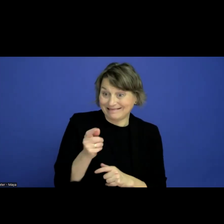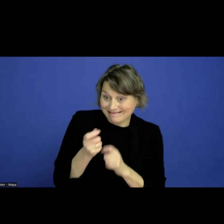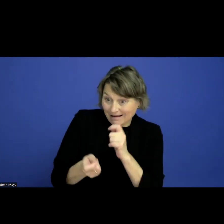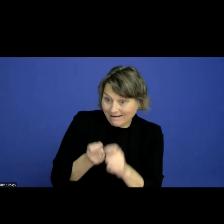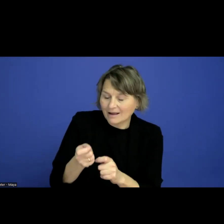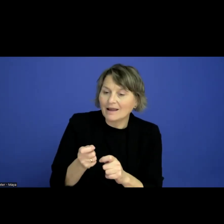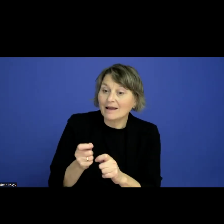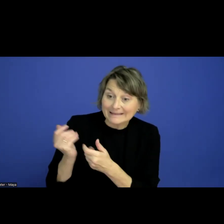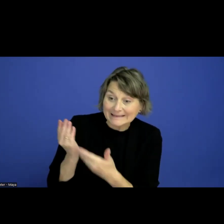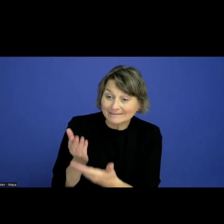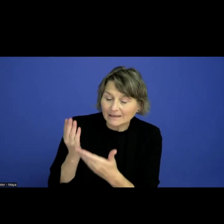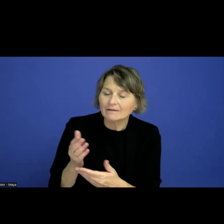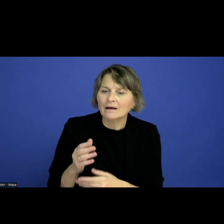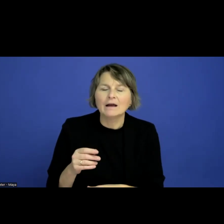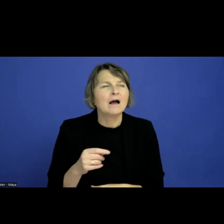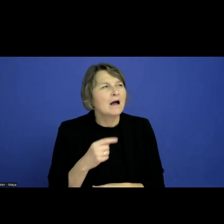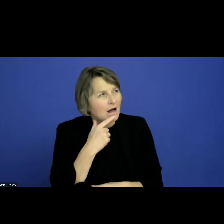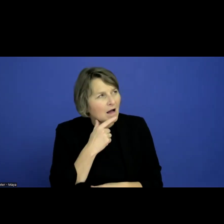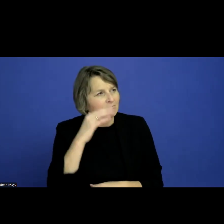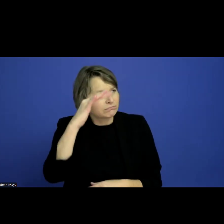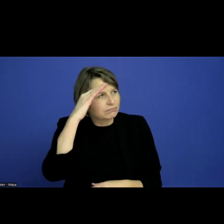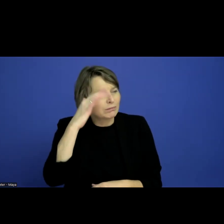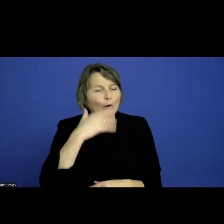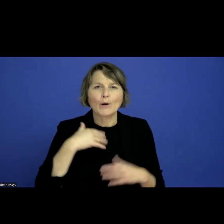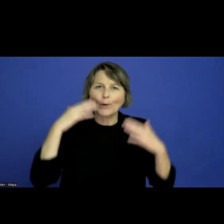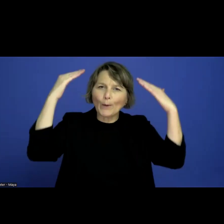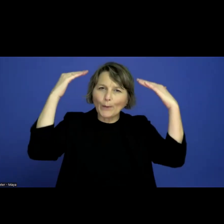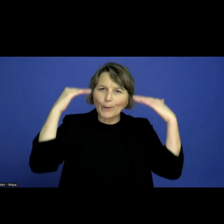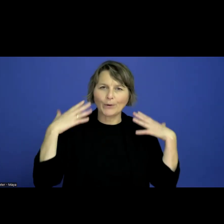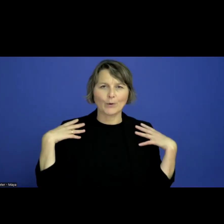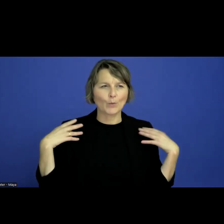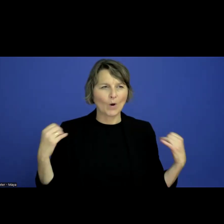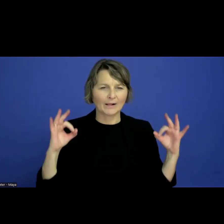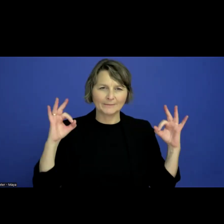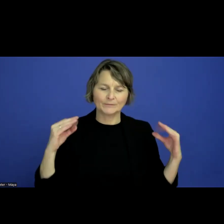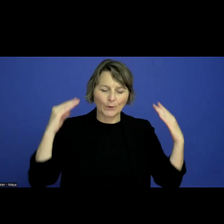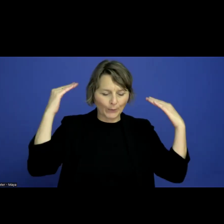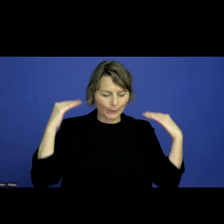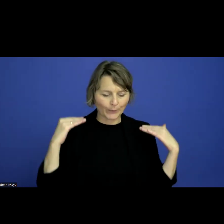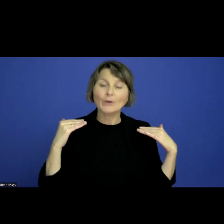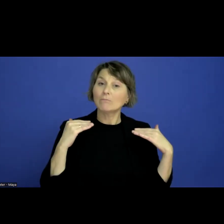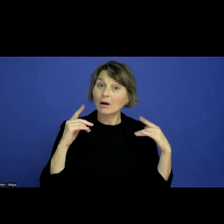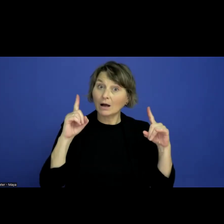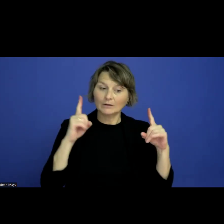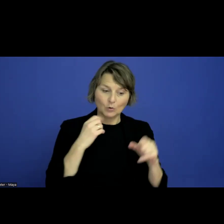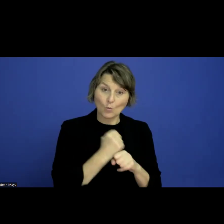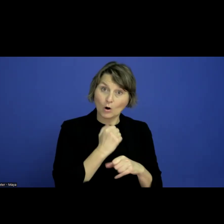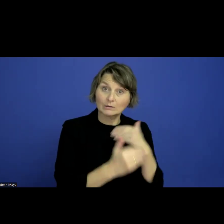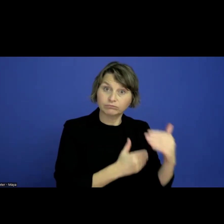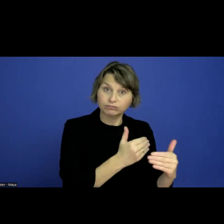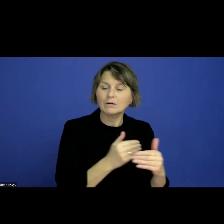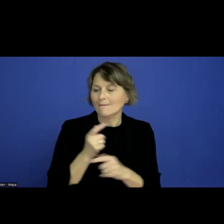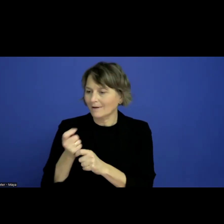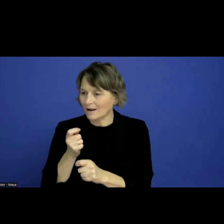to maintain their well-being while continuing their careers. So that's